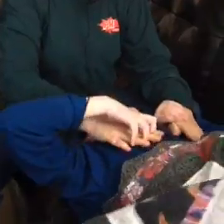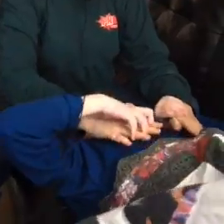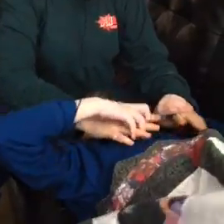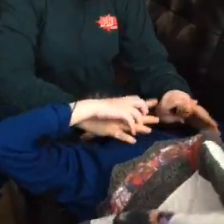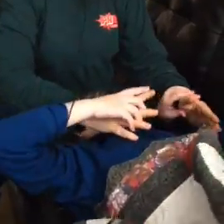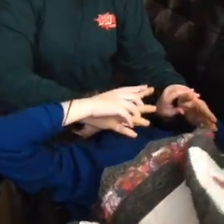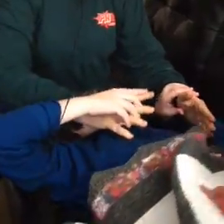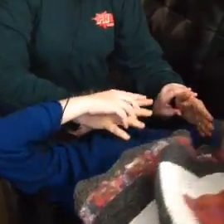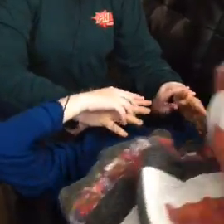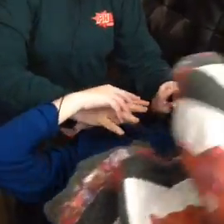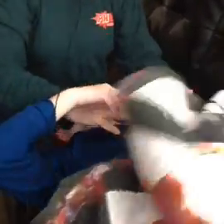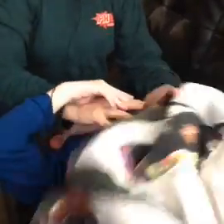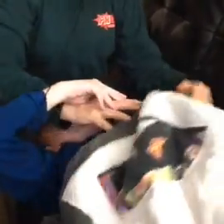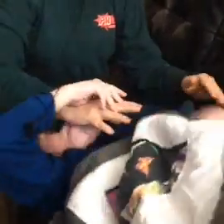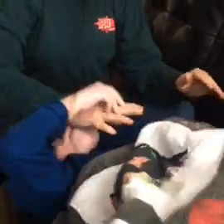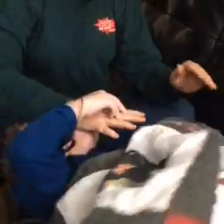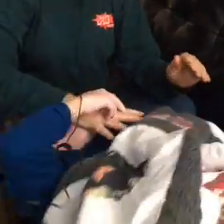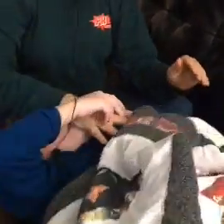walk? And then for the